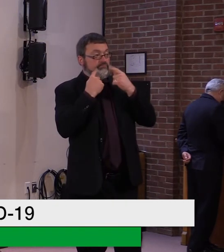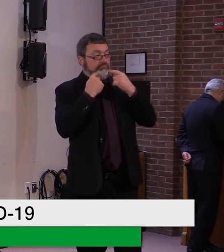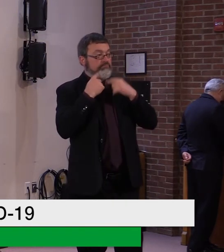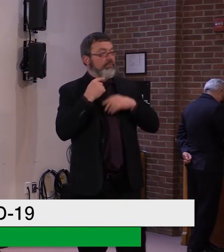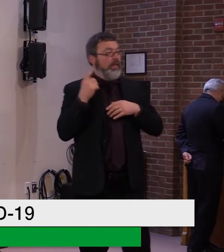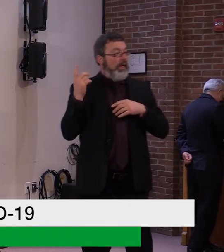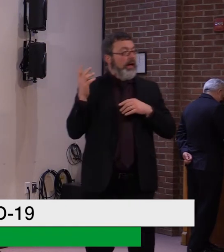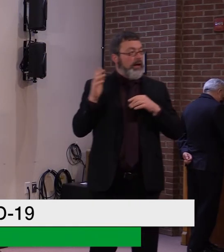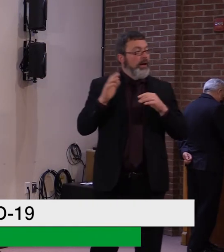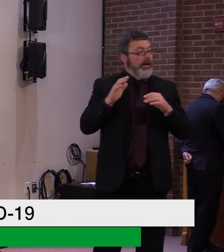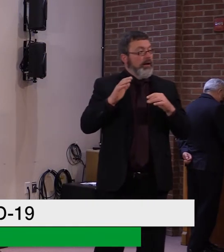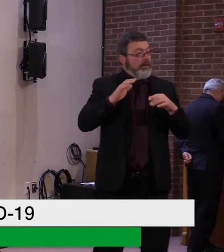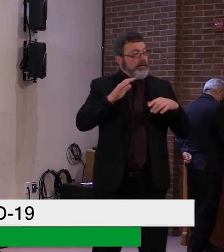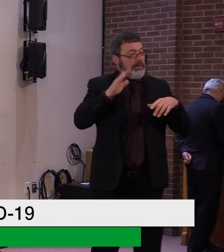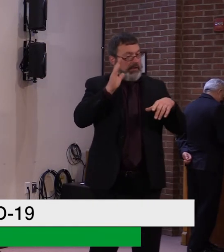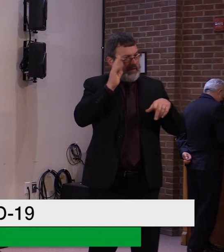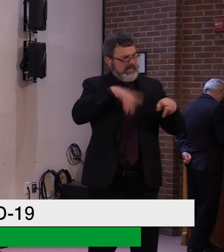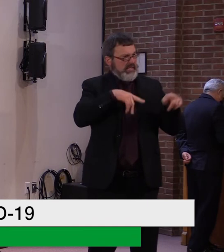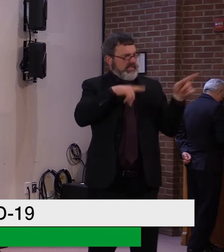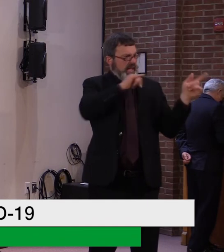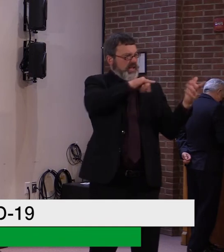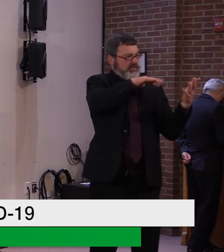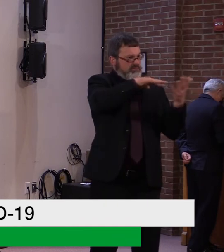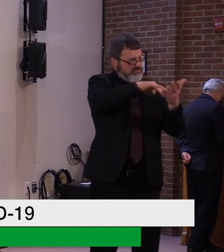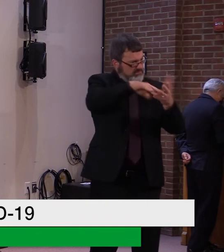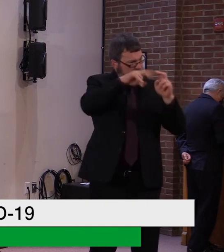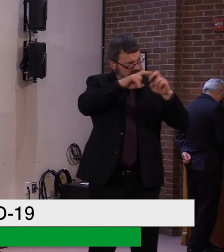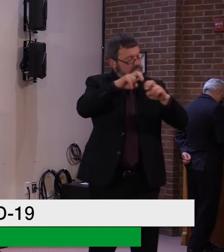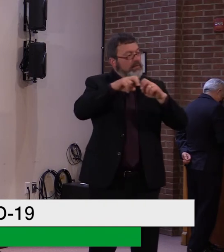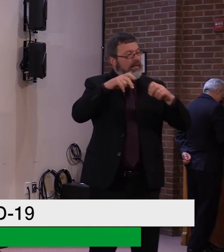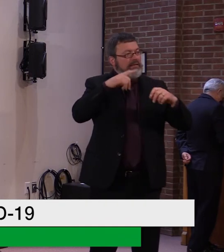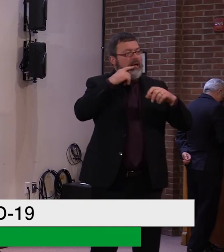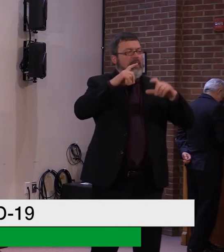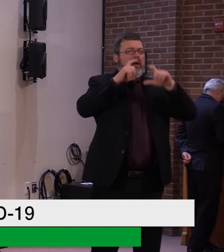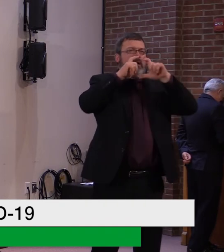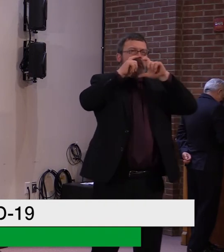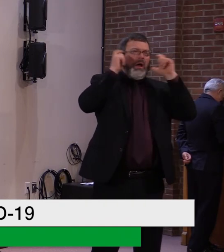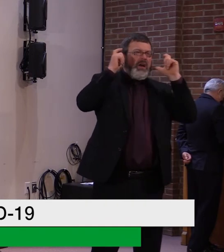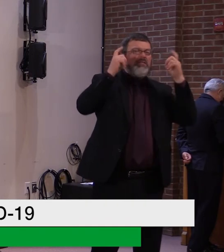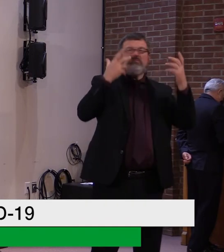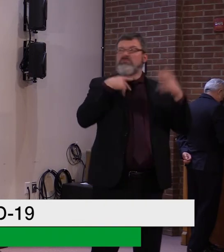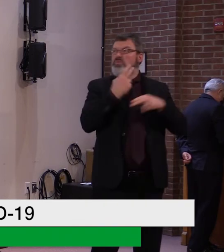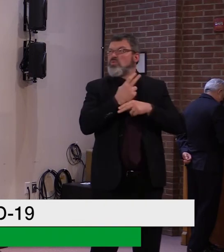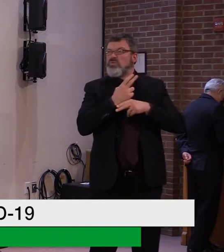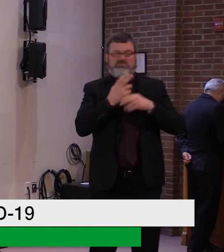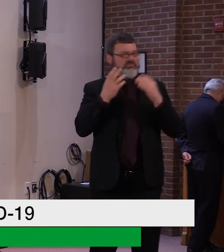query in all different states and countries around the globe